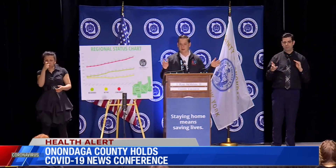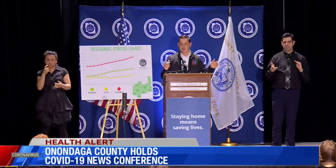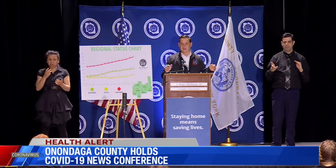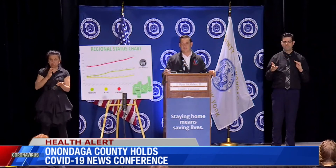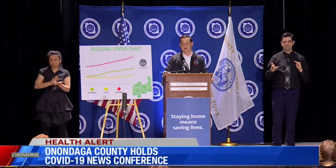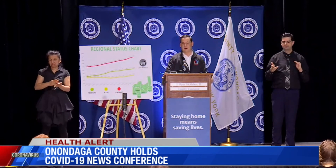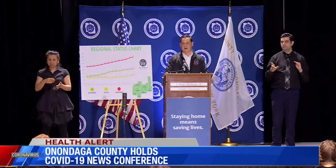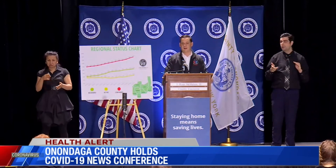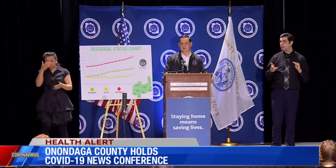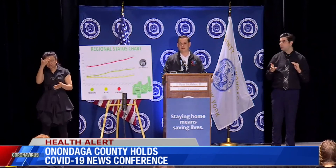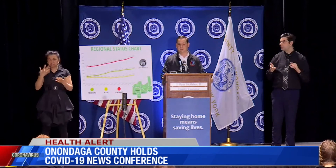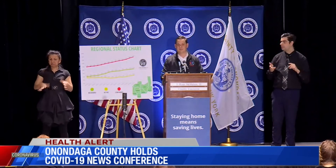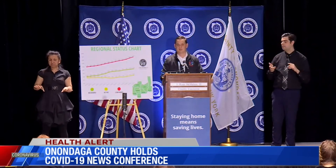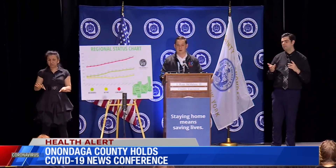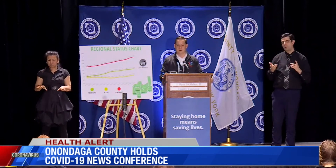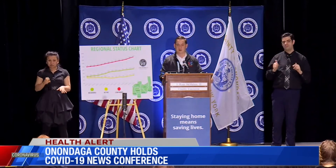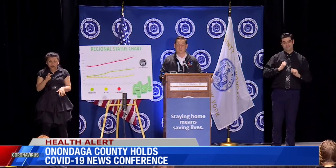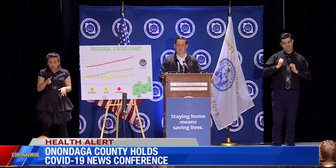could say